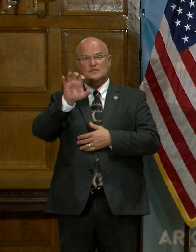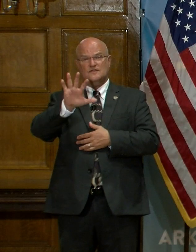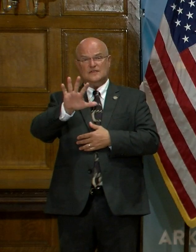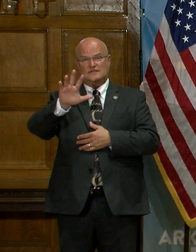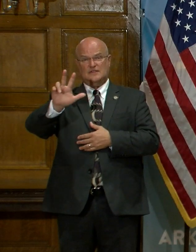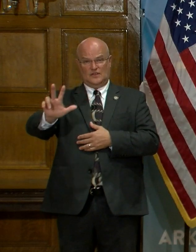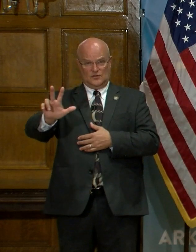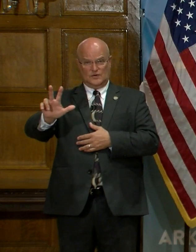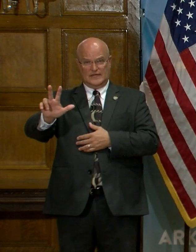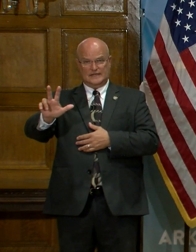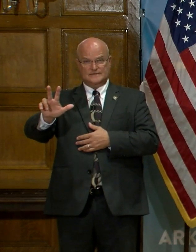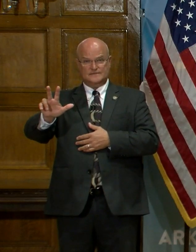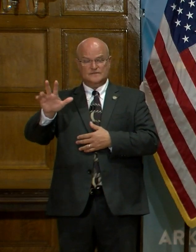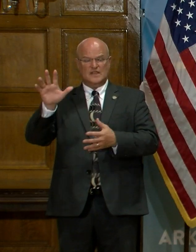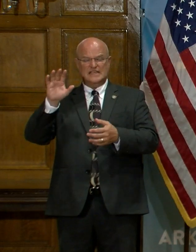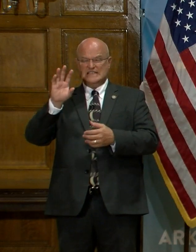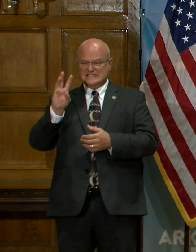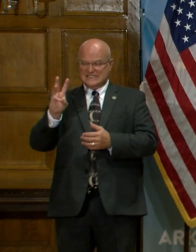24,253. Of those,